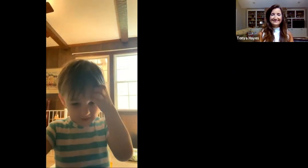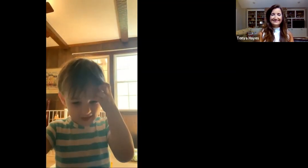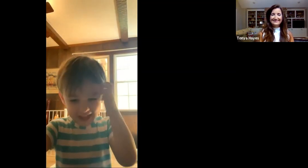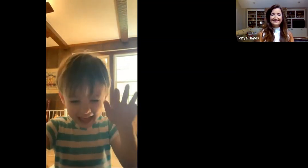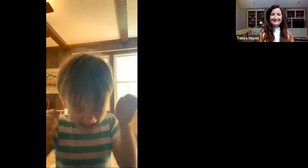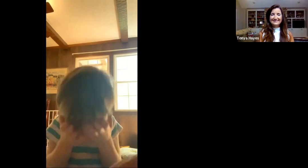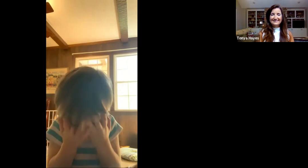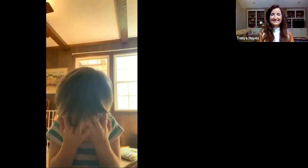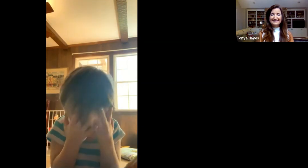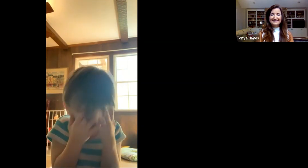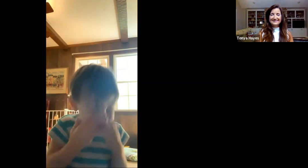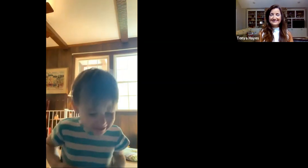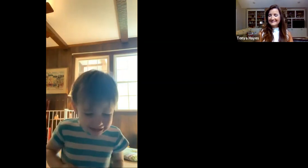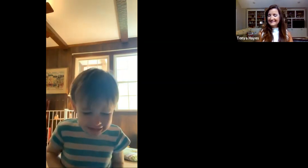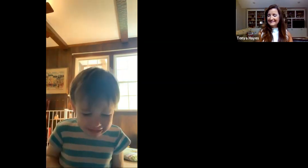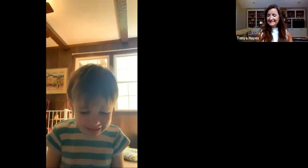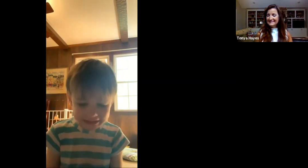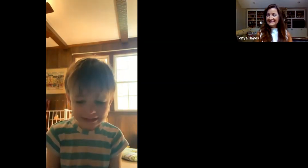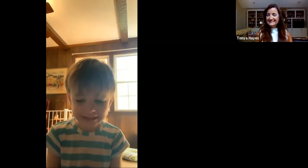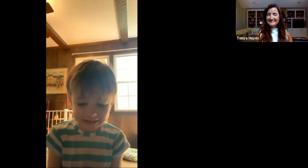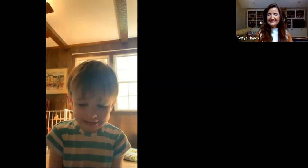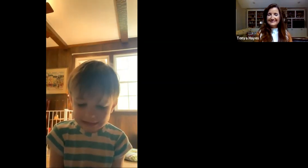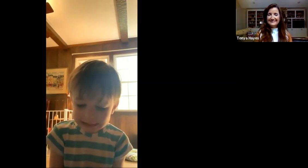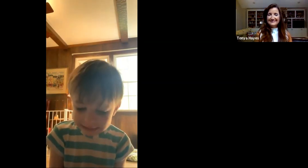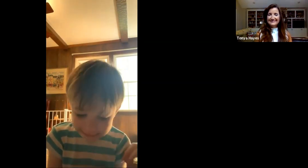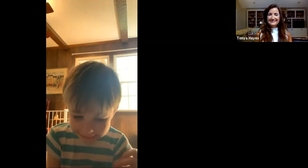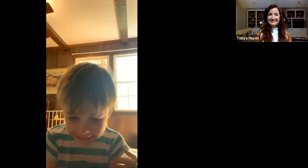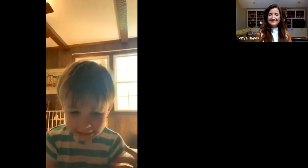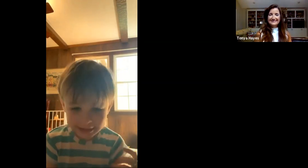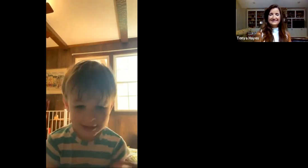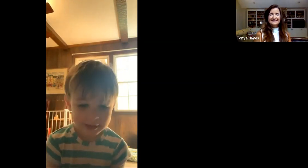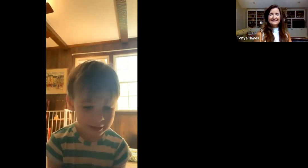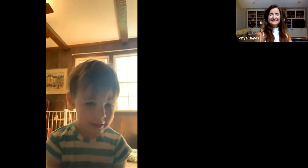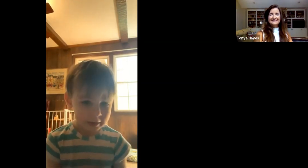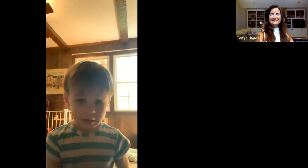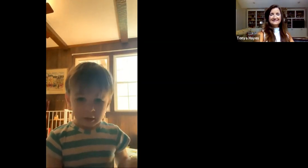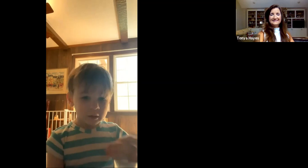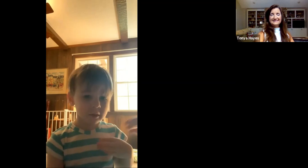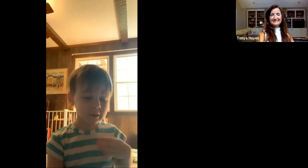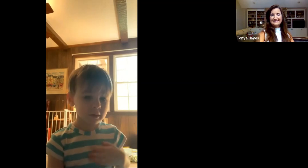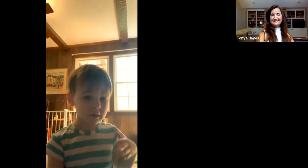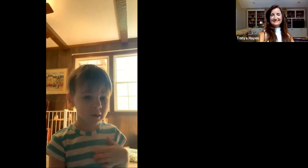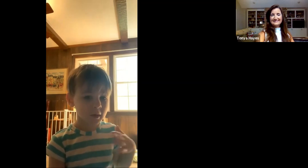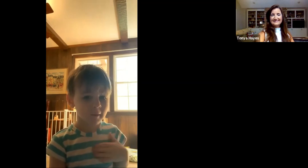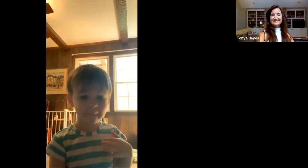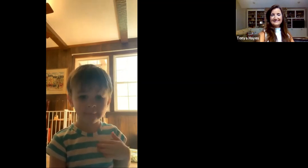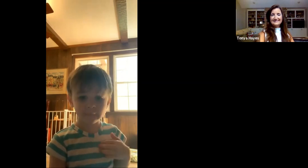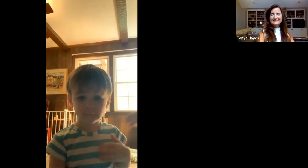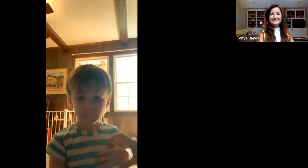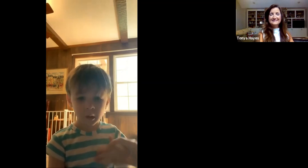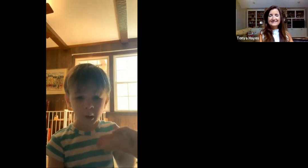we eat? You tell me. Eat. Freddie, do it. You do it.